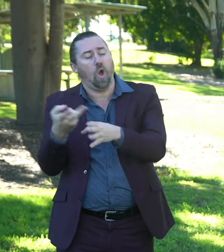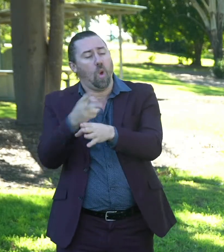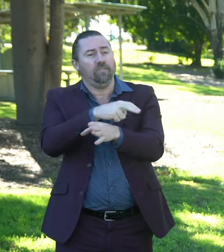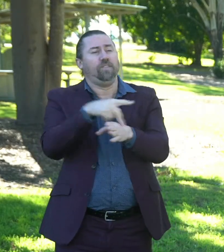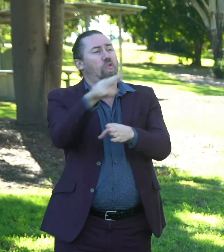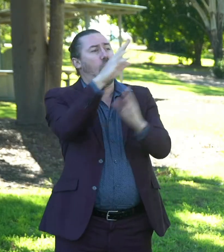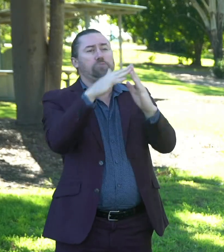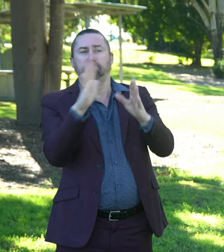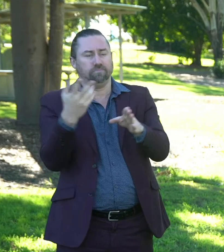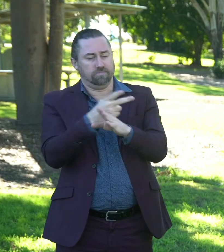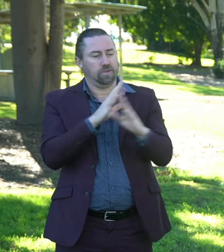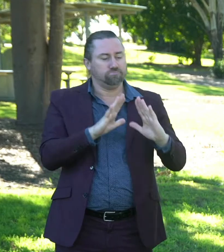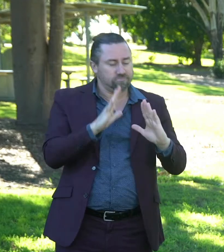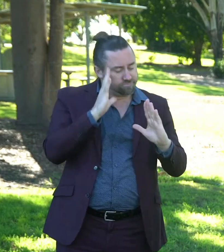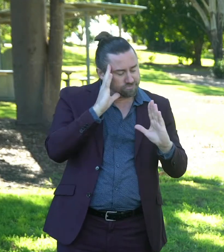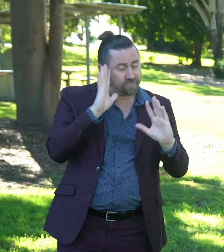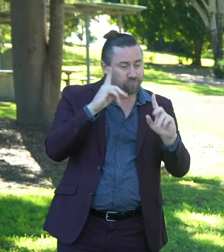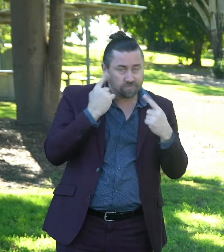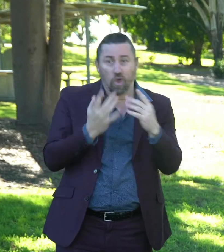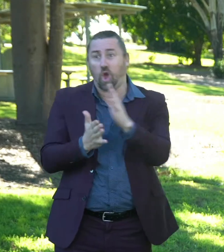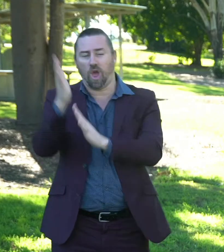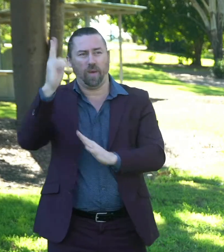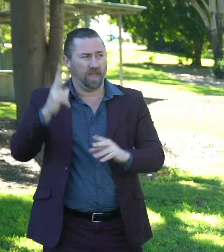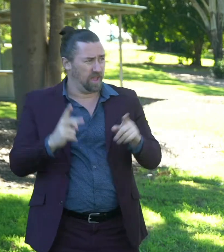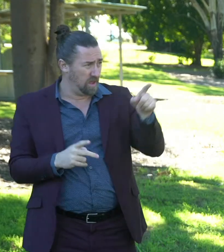for a long time now.